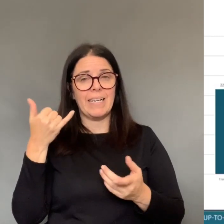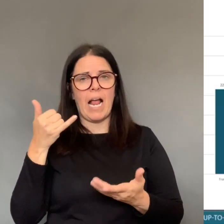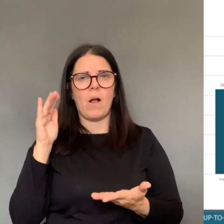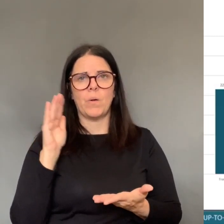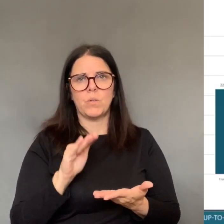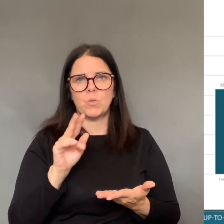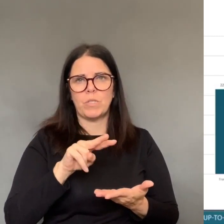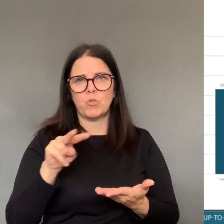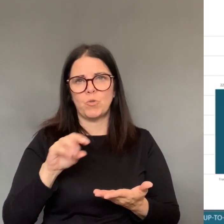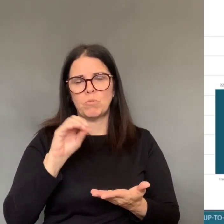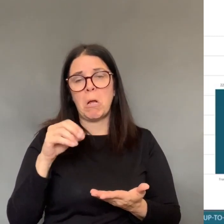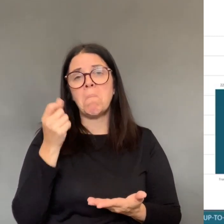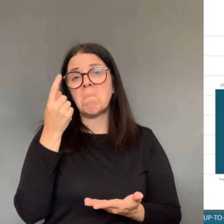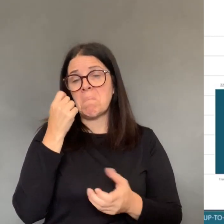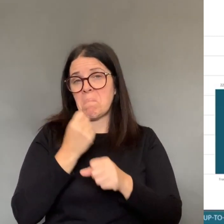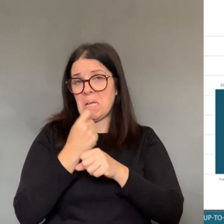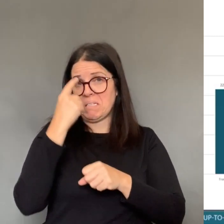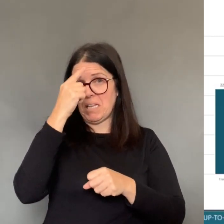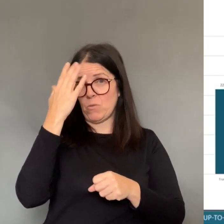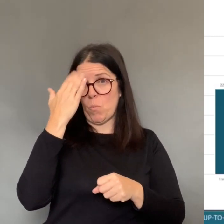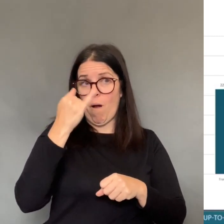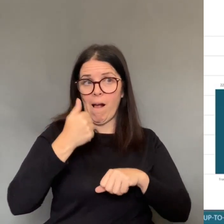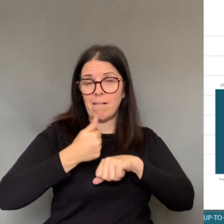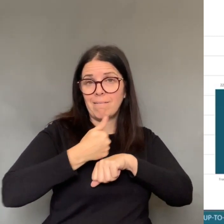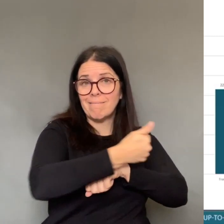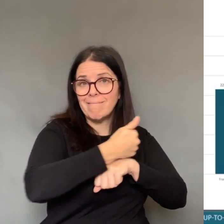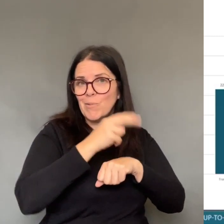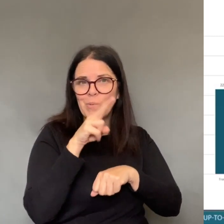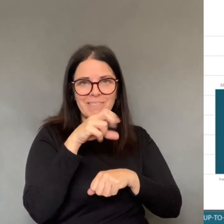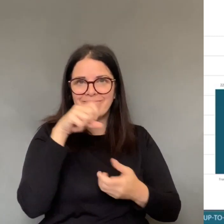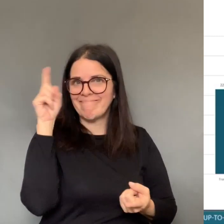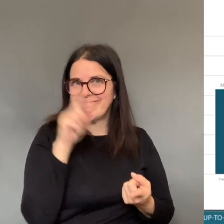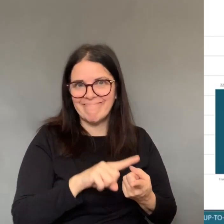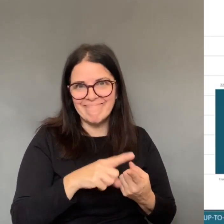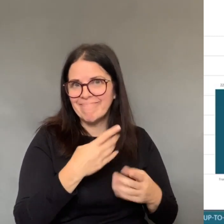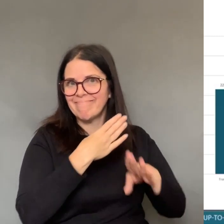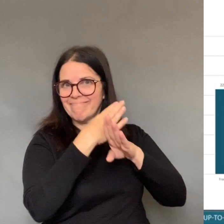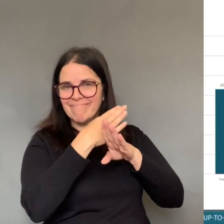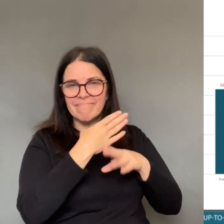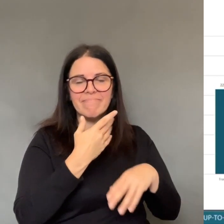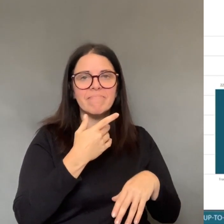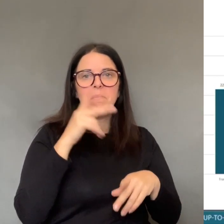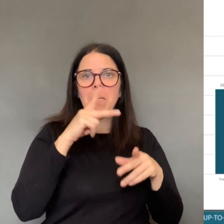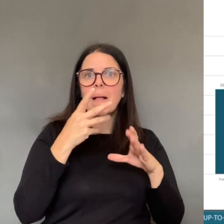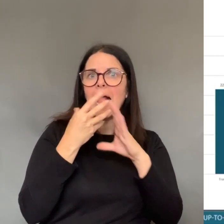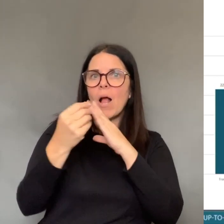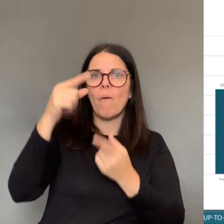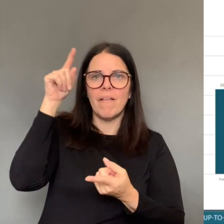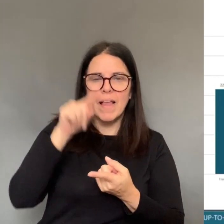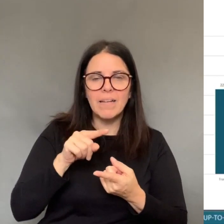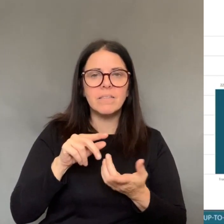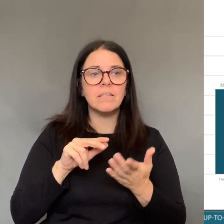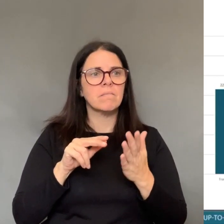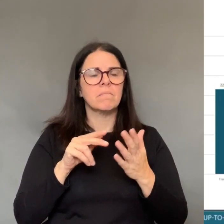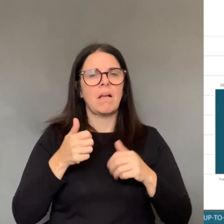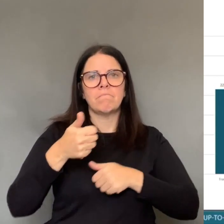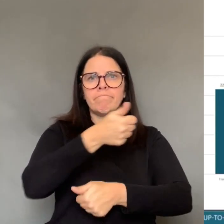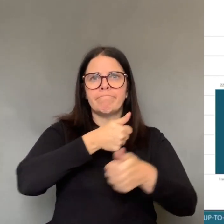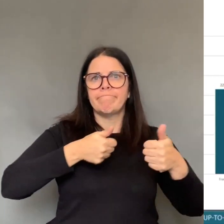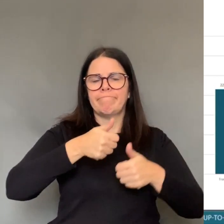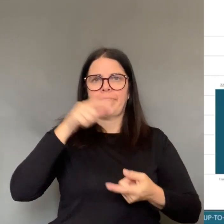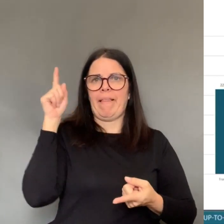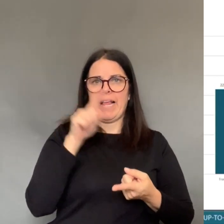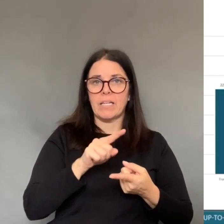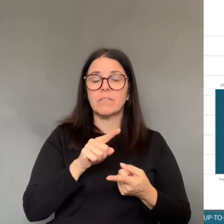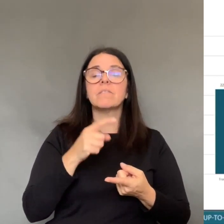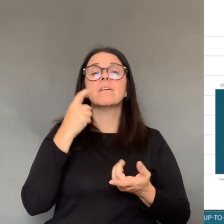So the travel is very much restricted, and we are seeing a decline in the travel related cases. And most of these cases are happening now